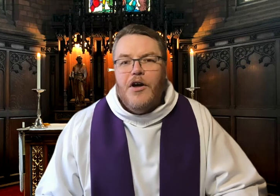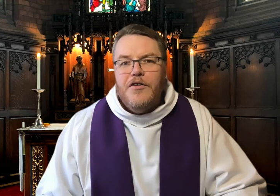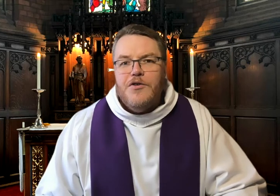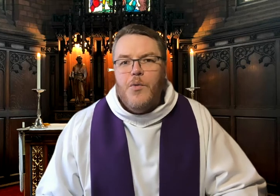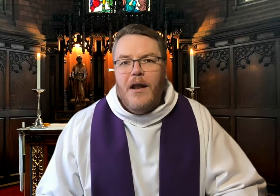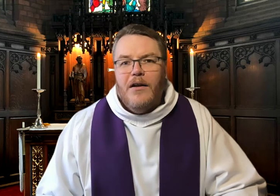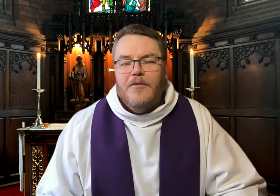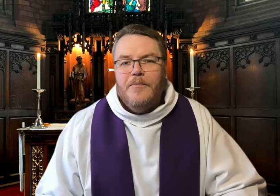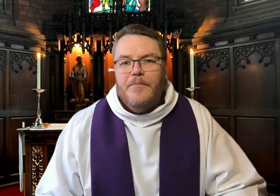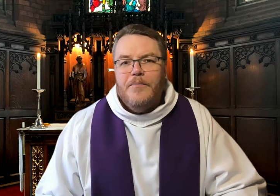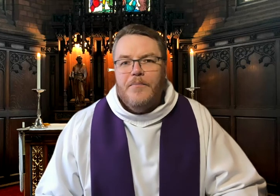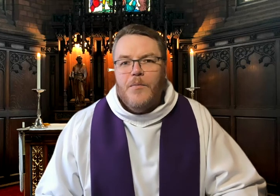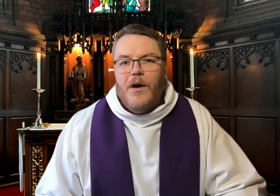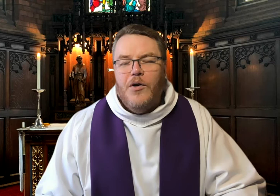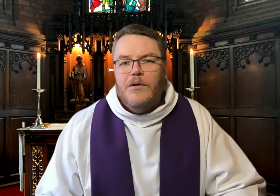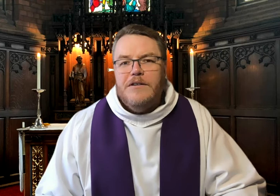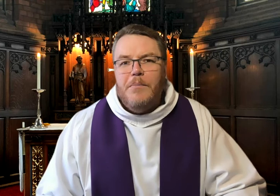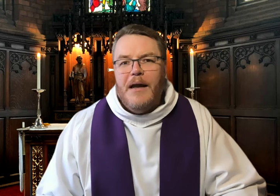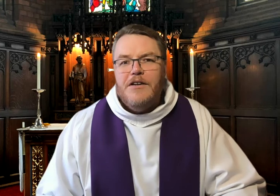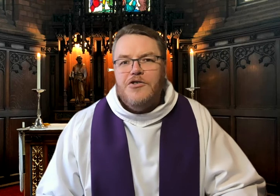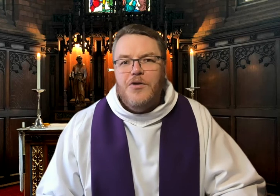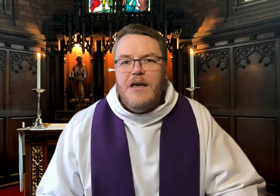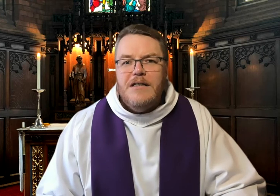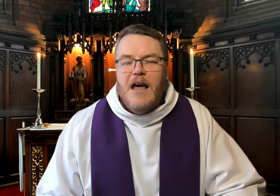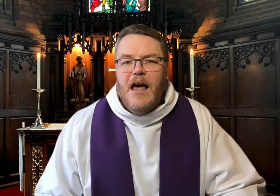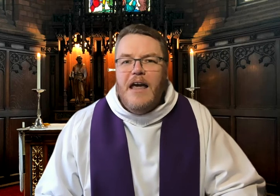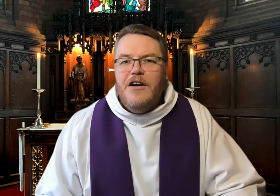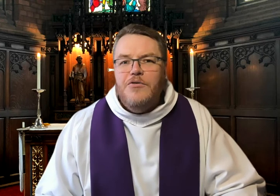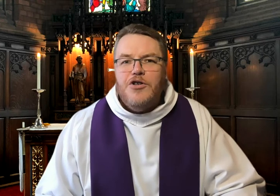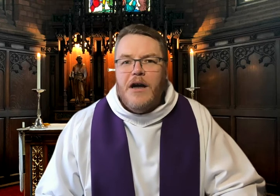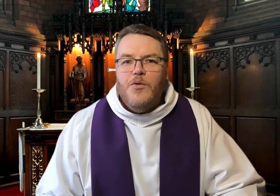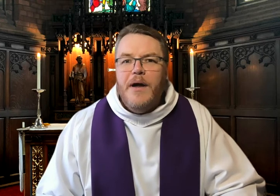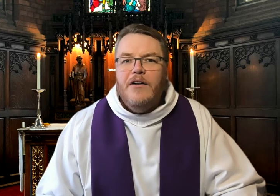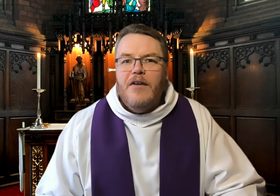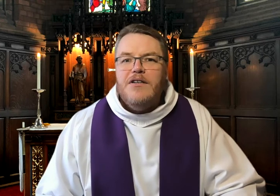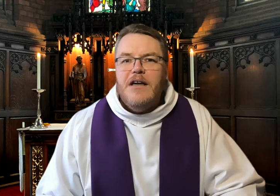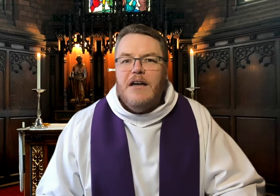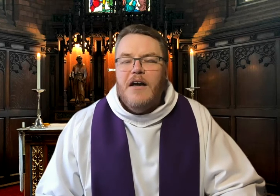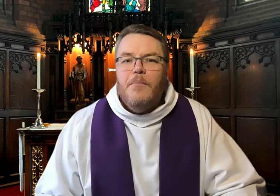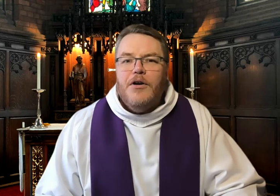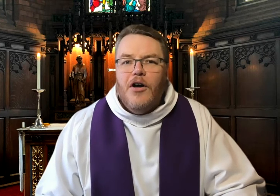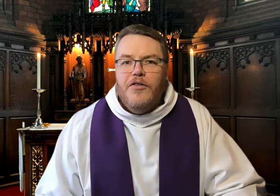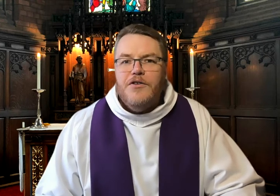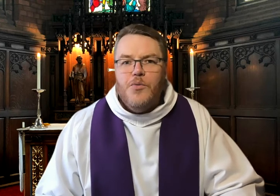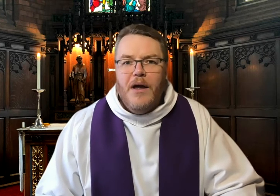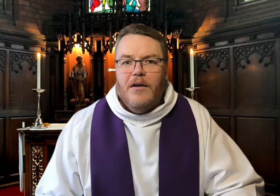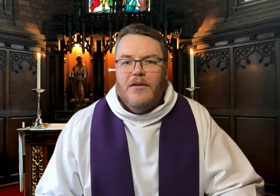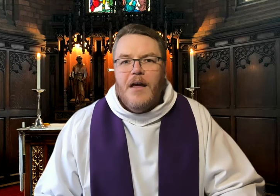others will. We're called to plant trees in whose shade we'll never sit, but others will. To